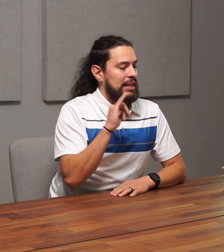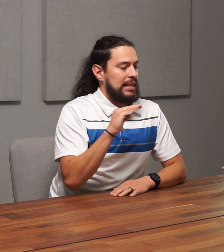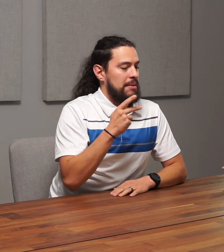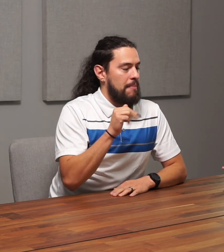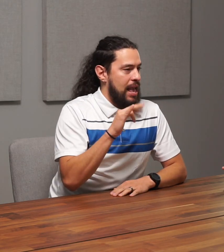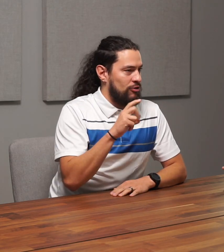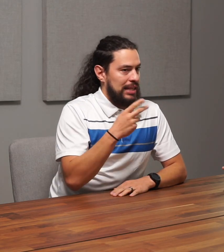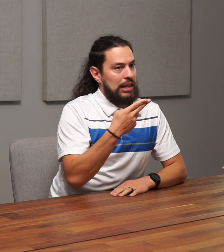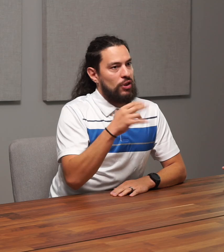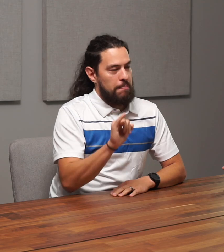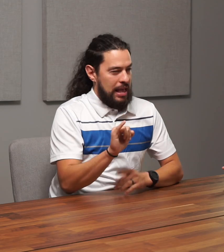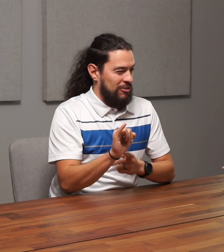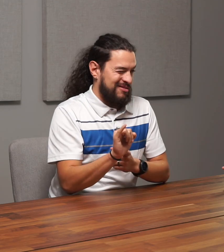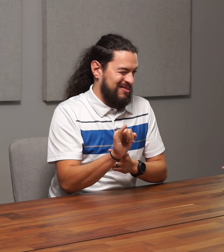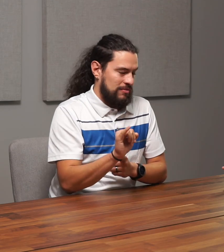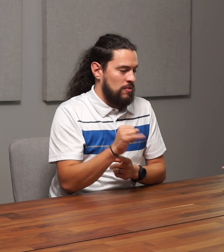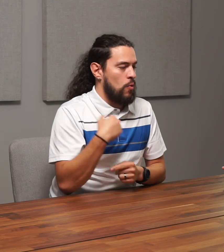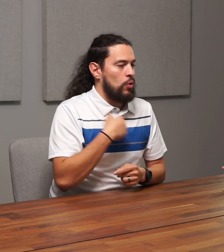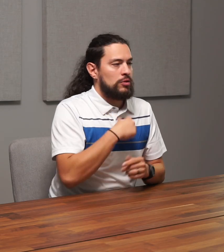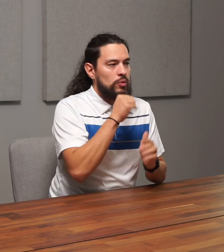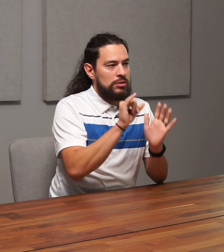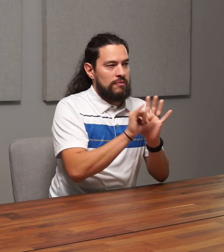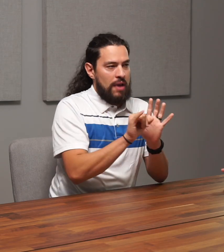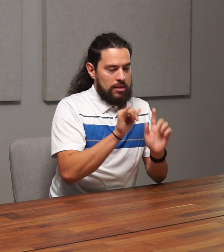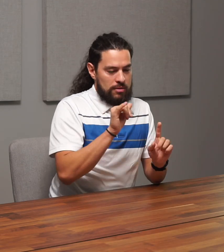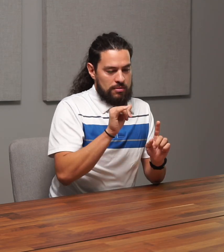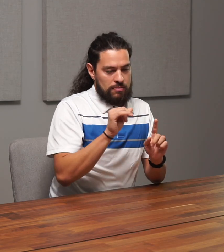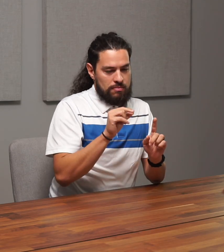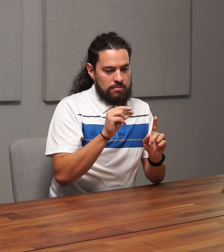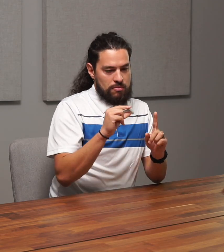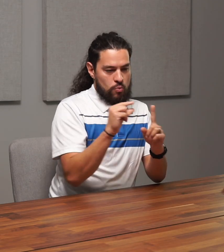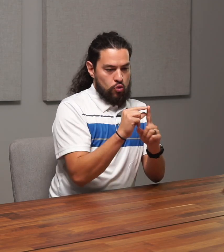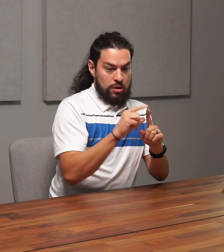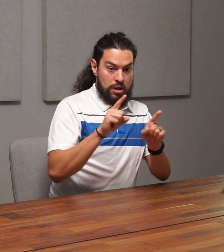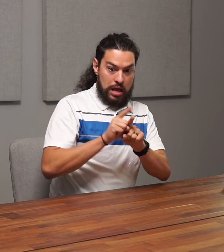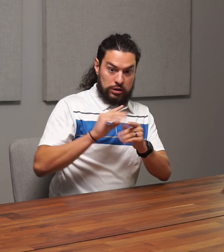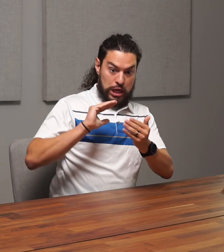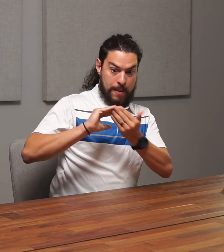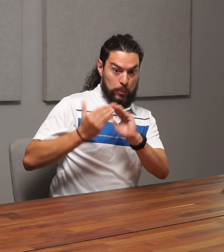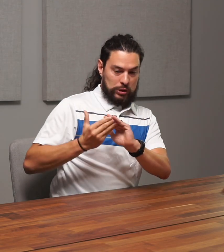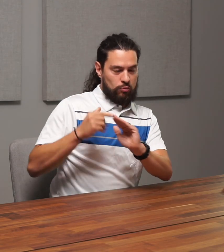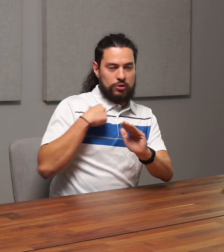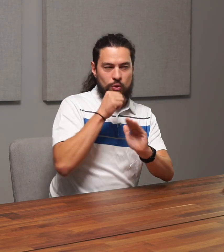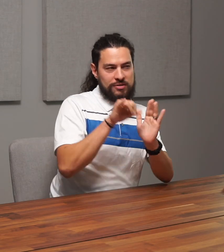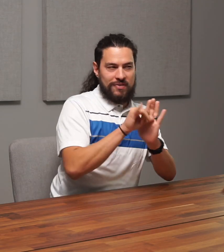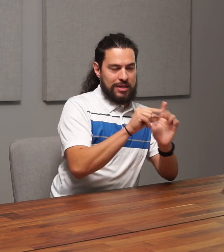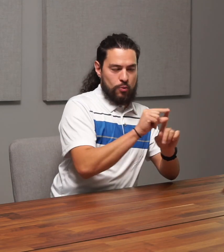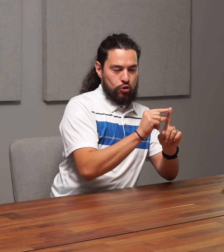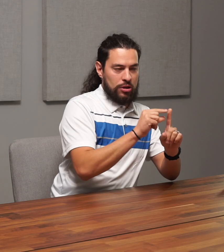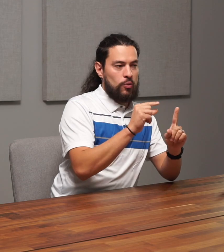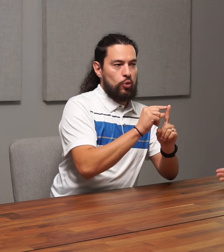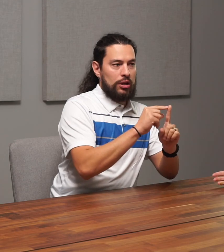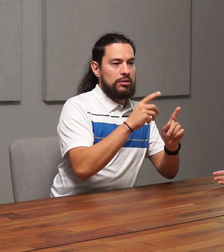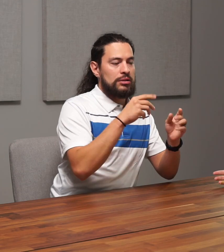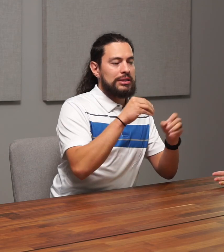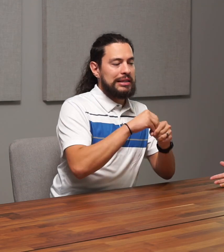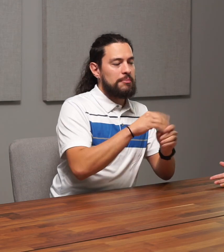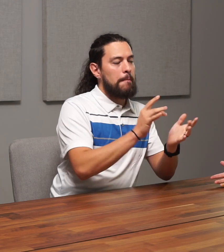often i hear people call deaf in the deaf community hearing impaired that's a huge no-no because as the deaf community we don't